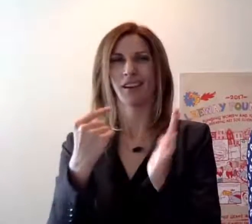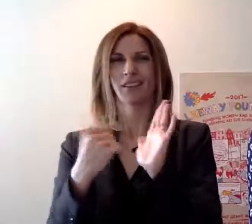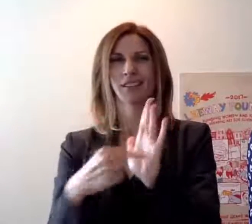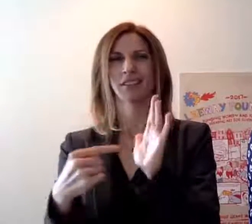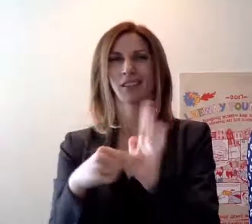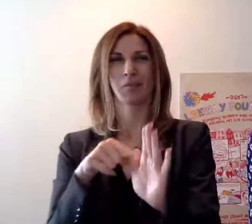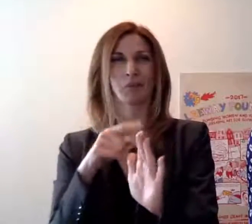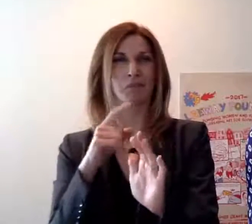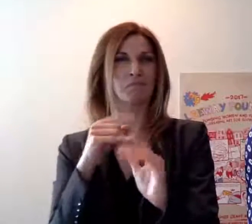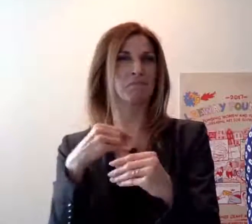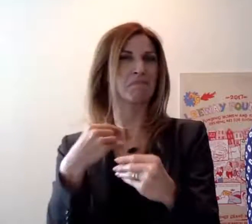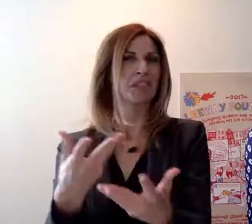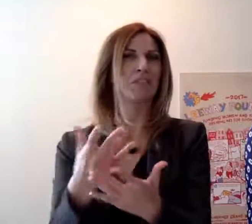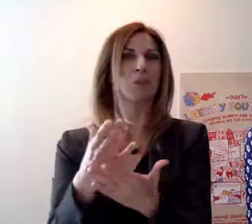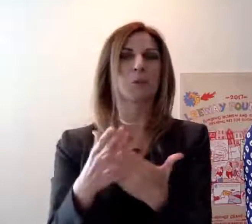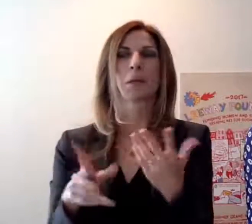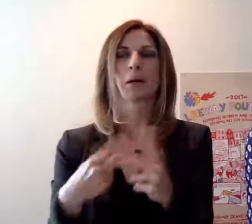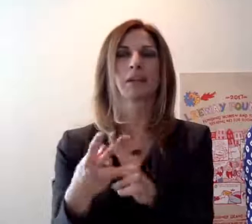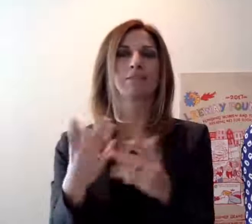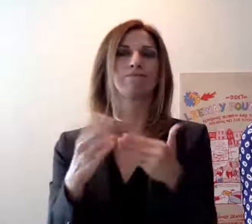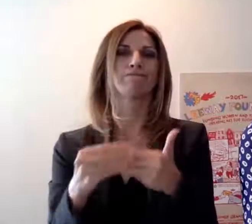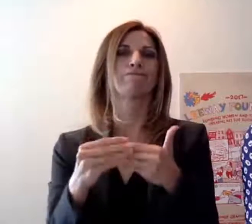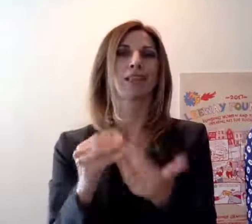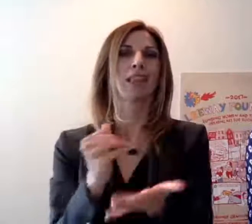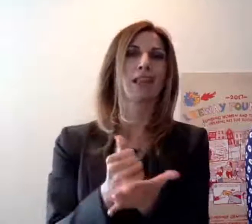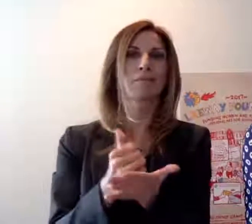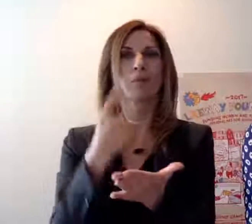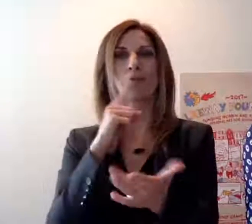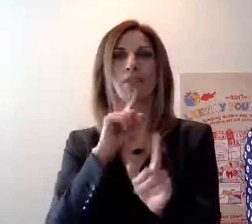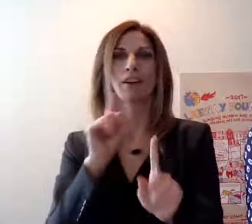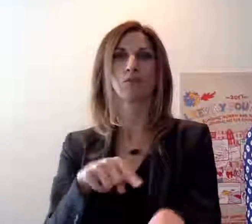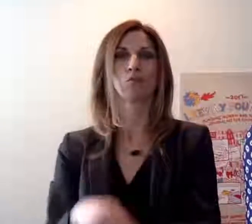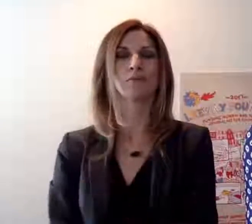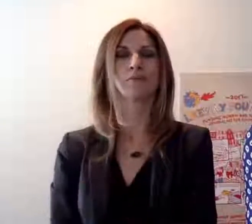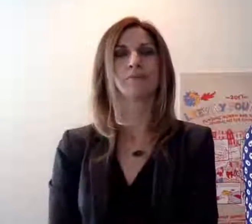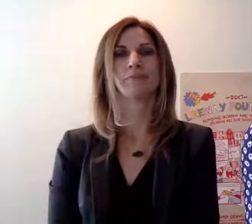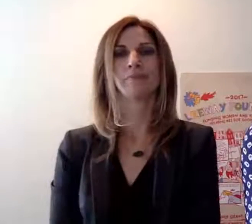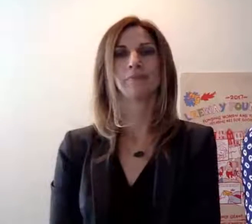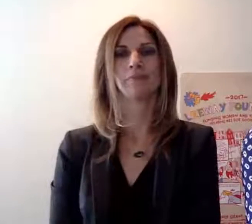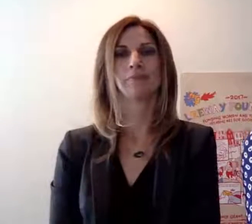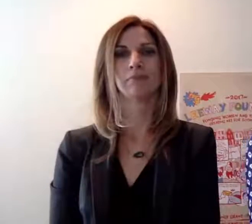gives some guidance of what an answer might look like.